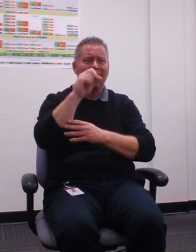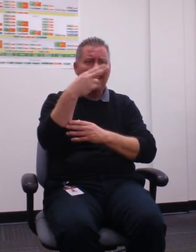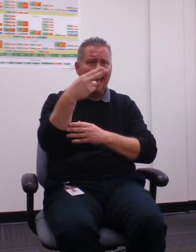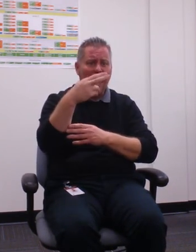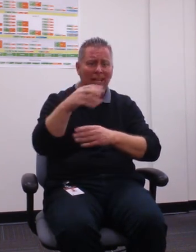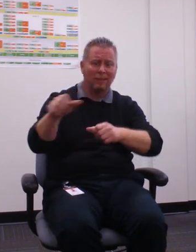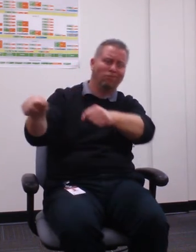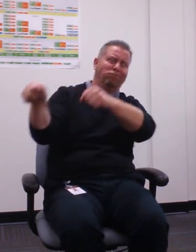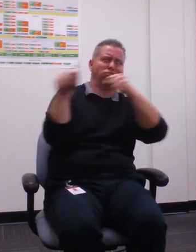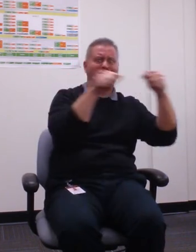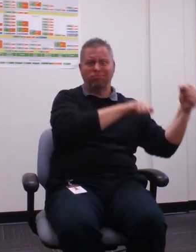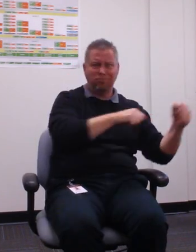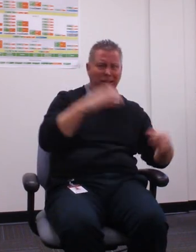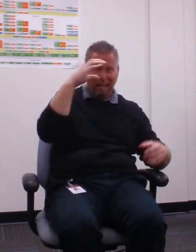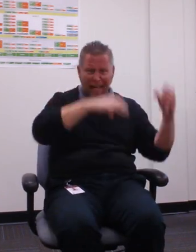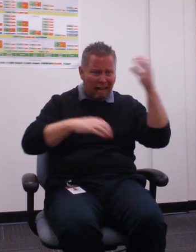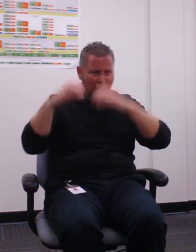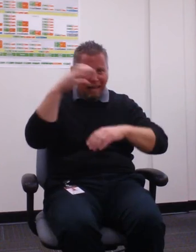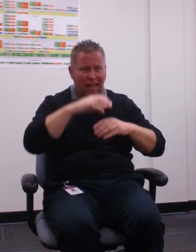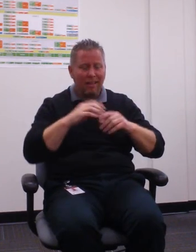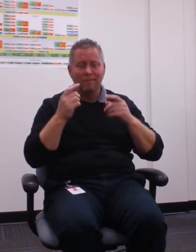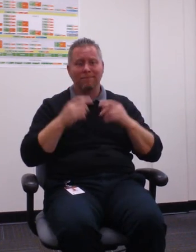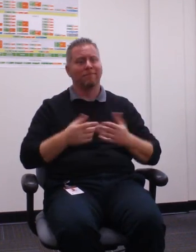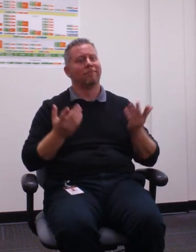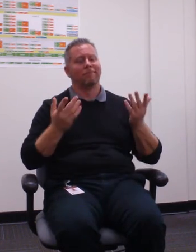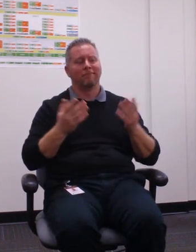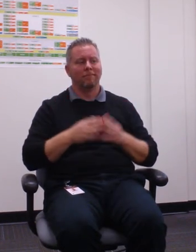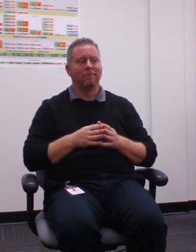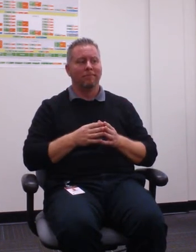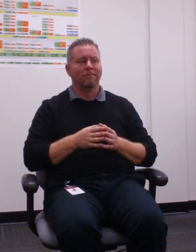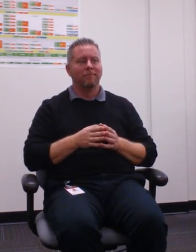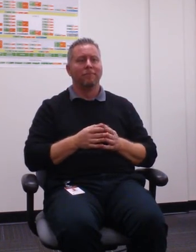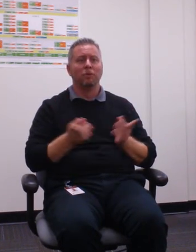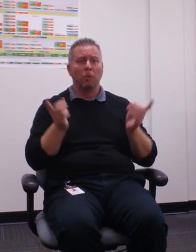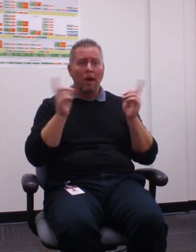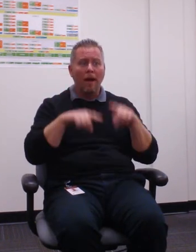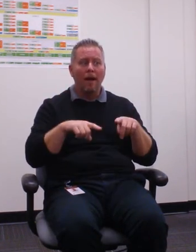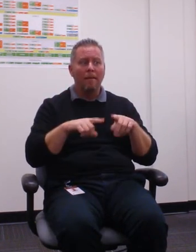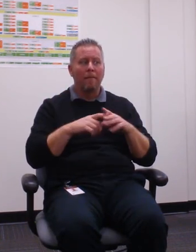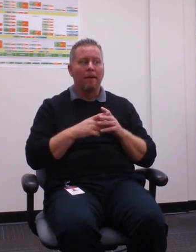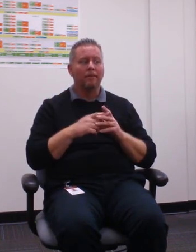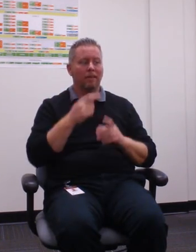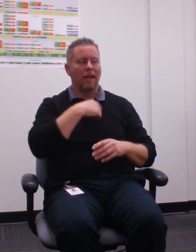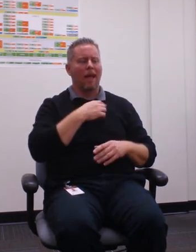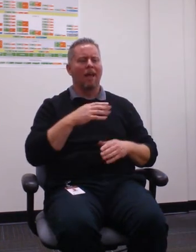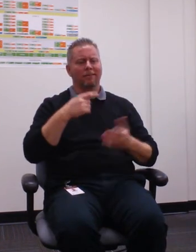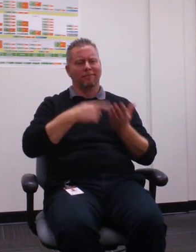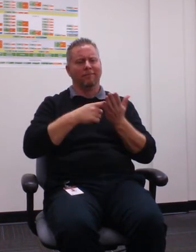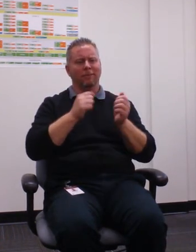carpet. They finally, the way they found it, I talked to the tech on the phone.